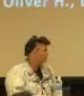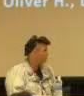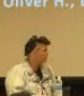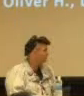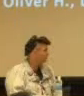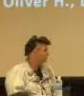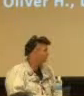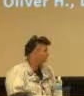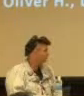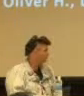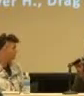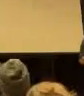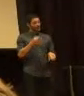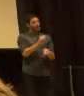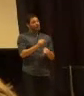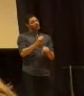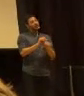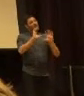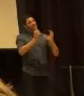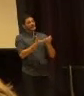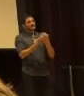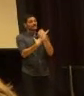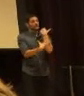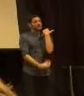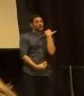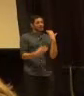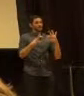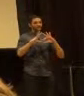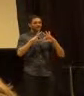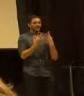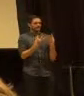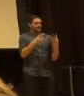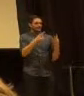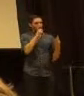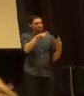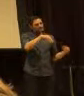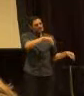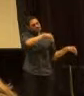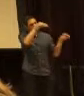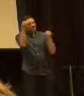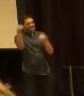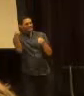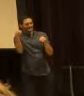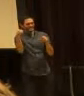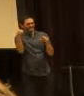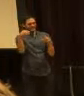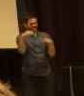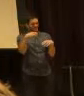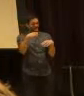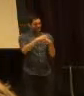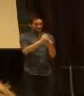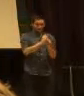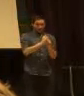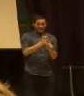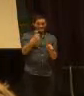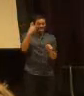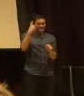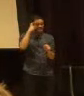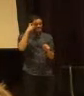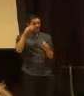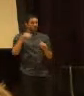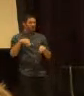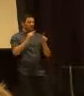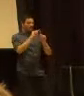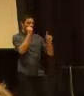class, poor families who are fleeing, does it make more economical sense for them to go all the way to California or to go to